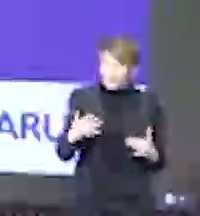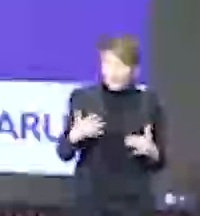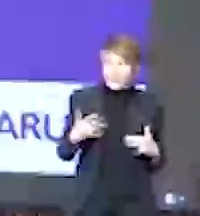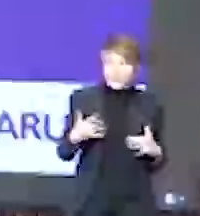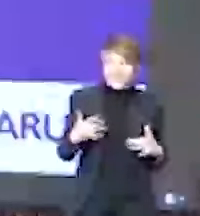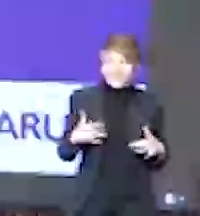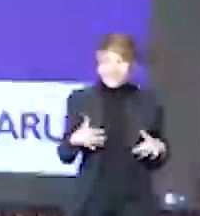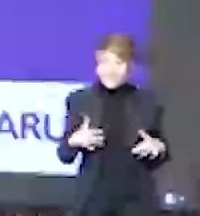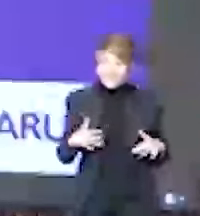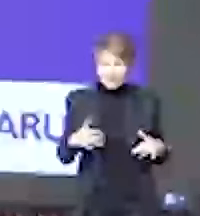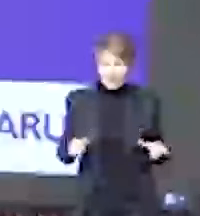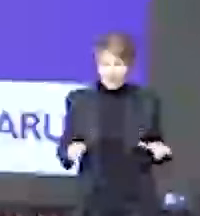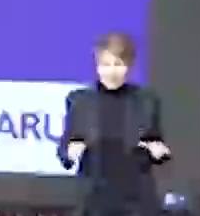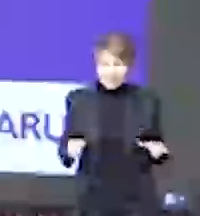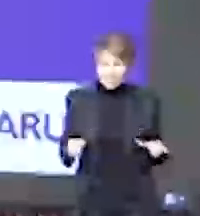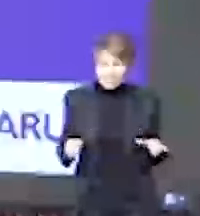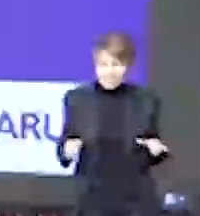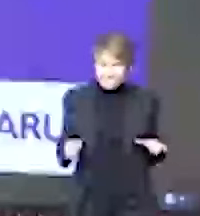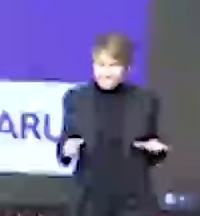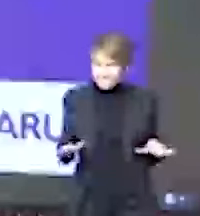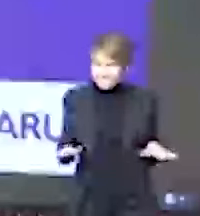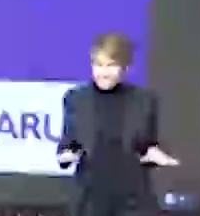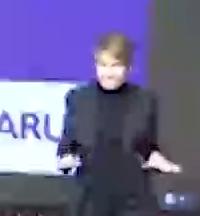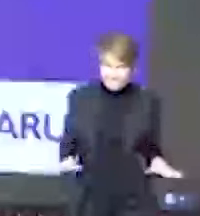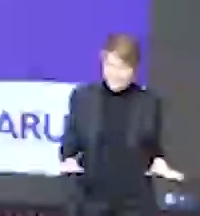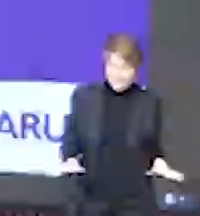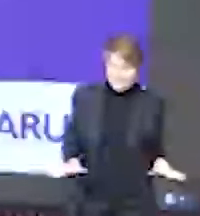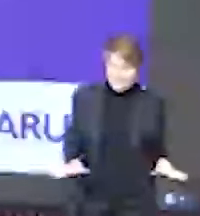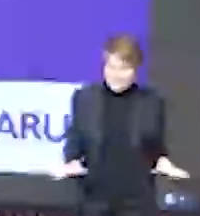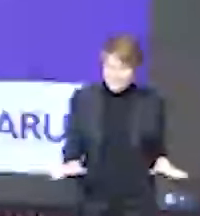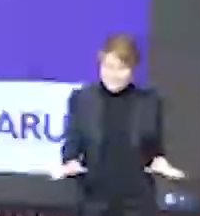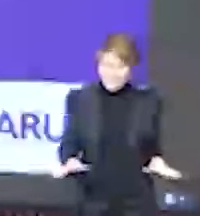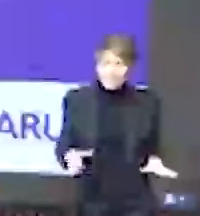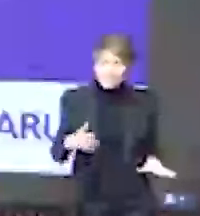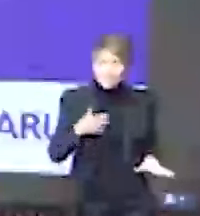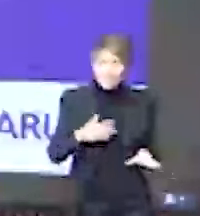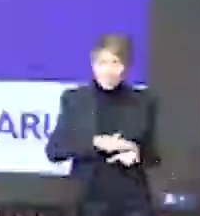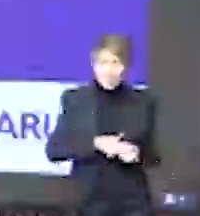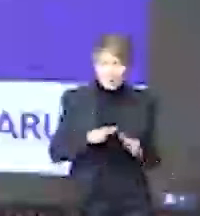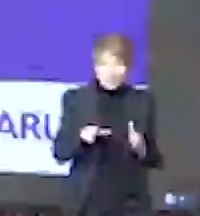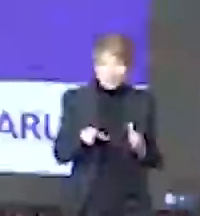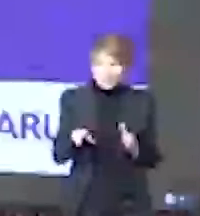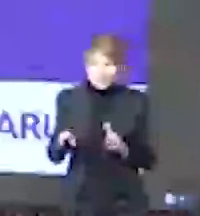wanting to be dialing back the attention-grabbing and investing more in the